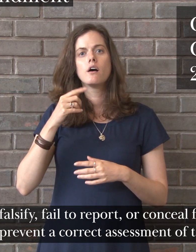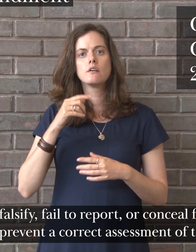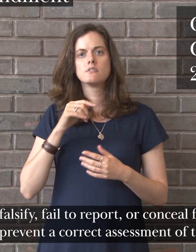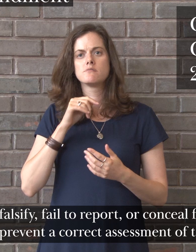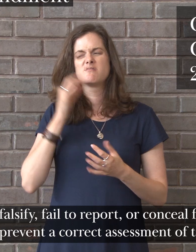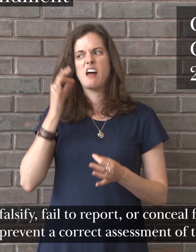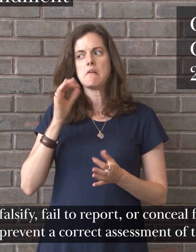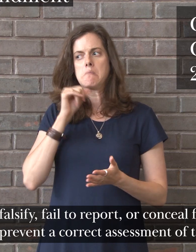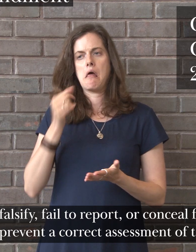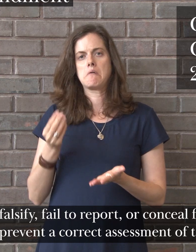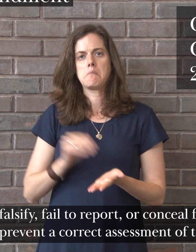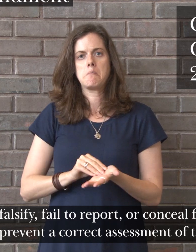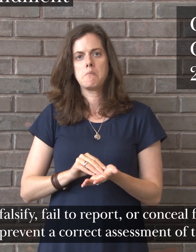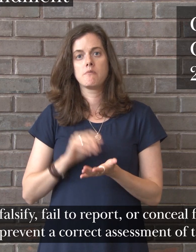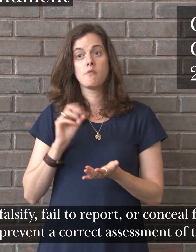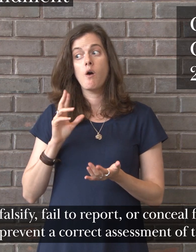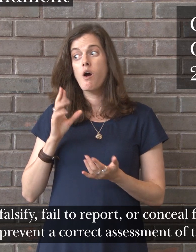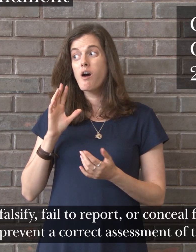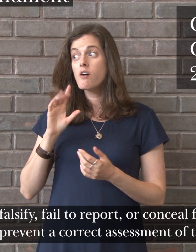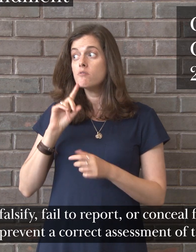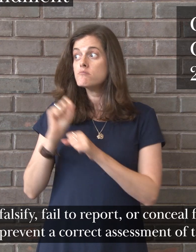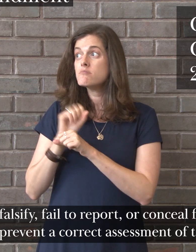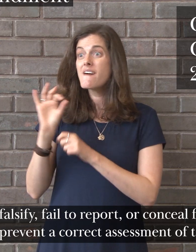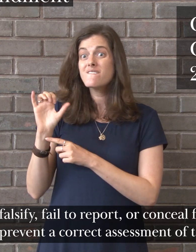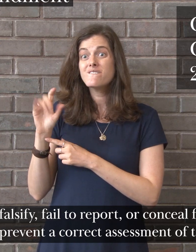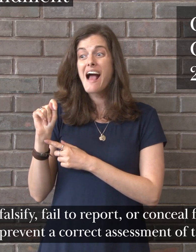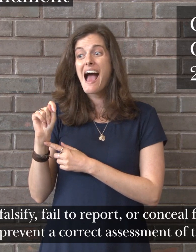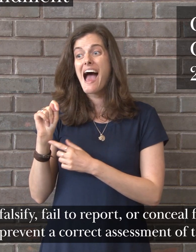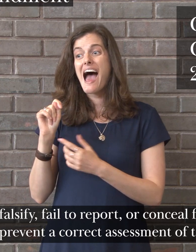so as to prevent a correct assessment of taxes due.